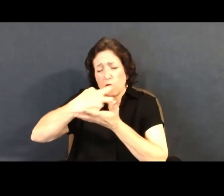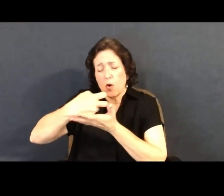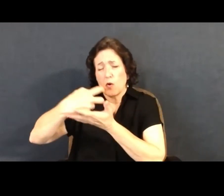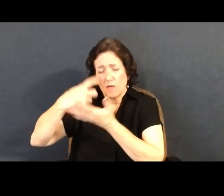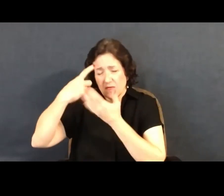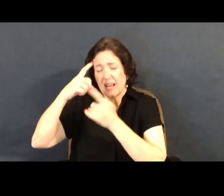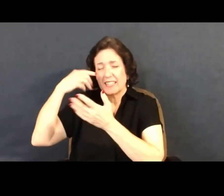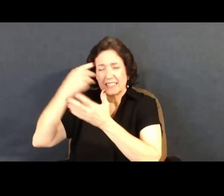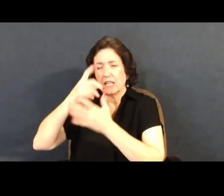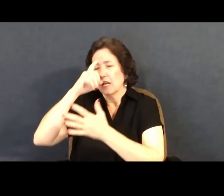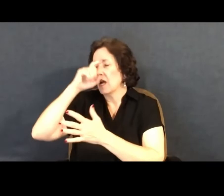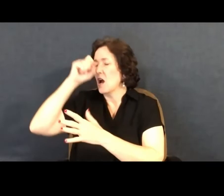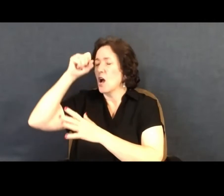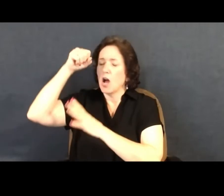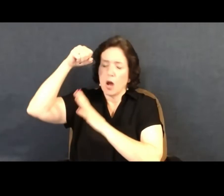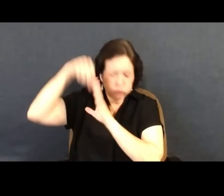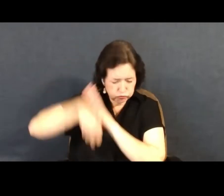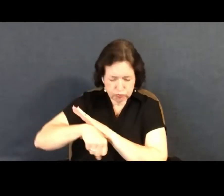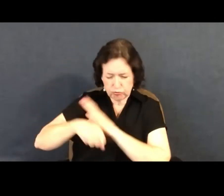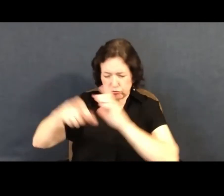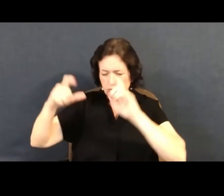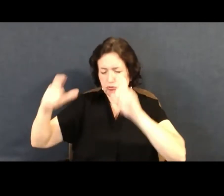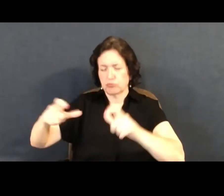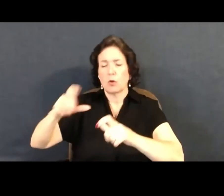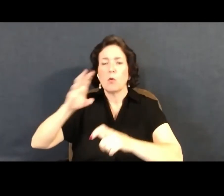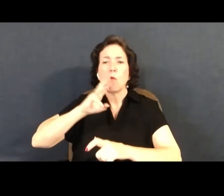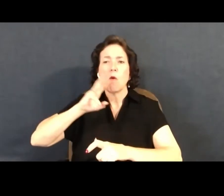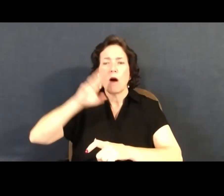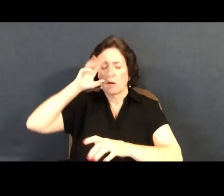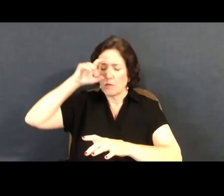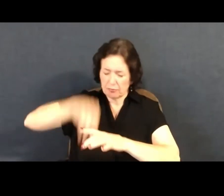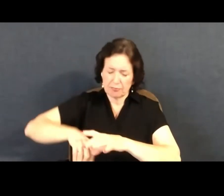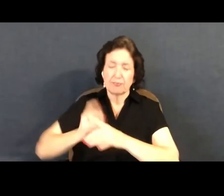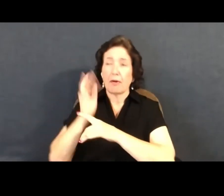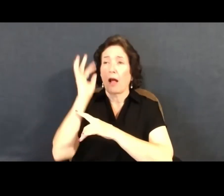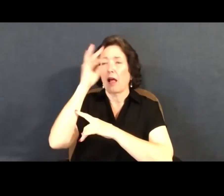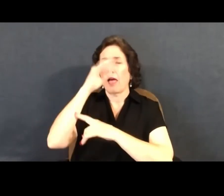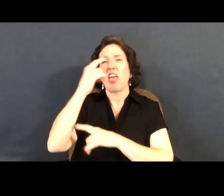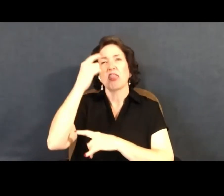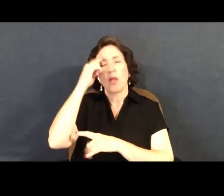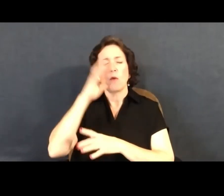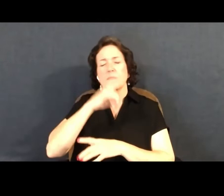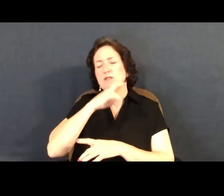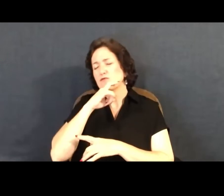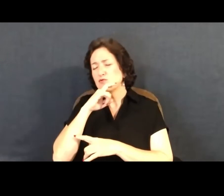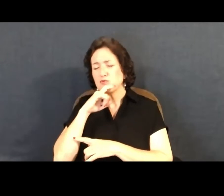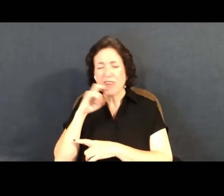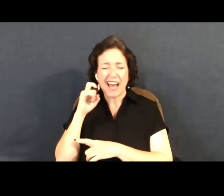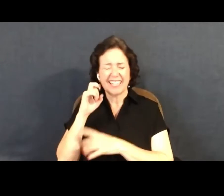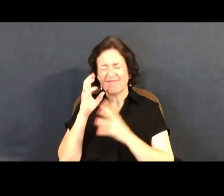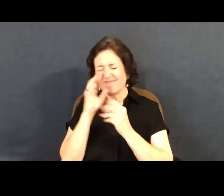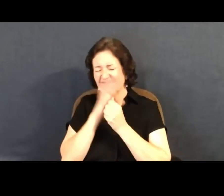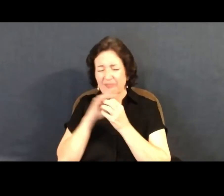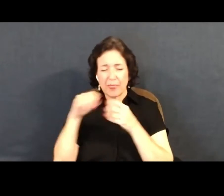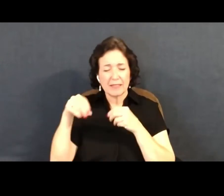he plunged his face into that fountain, and he expected to be met with dry, gritty